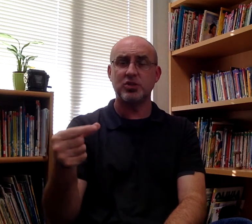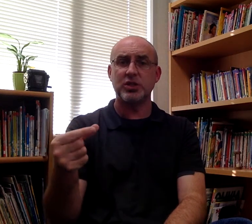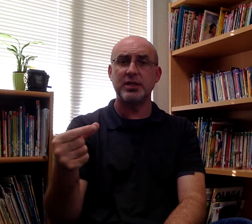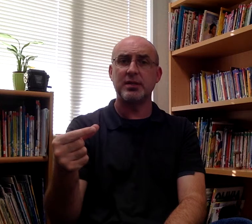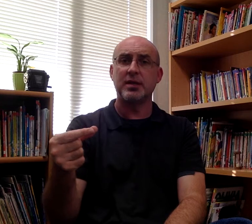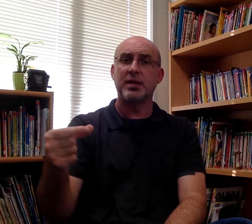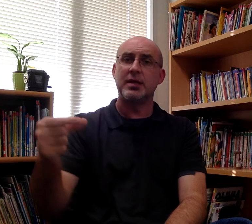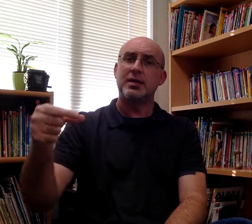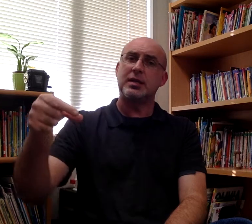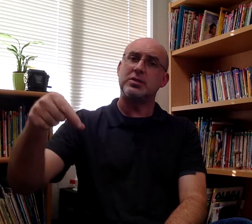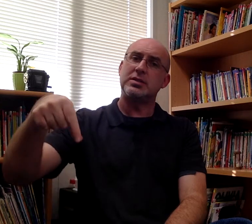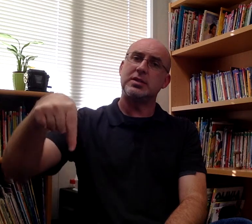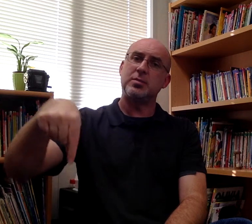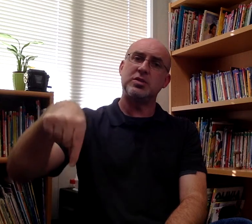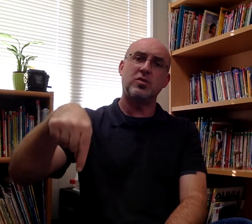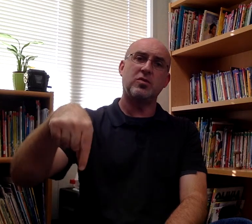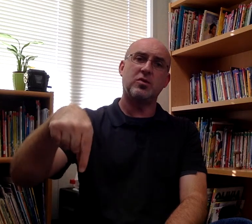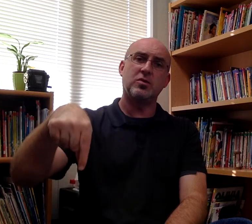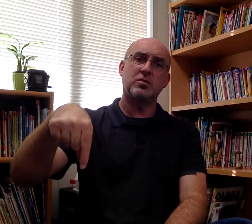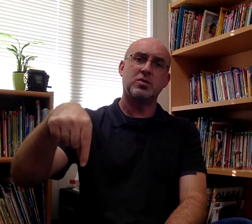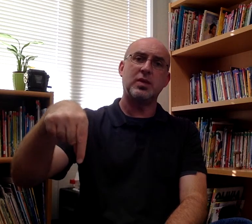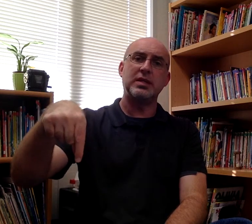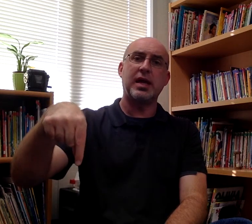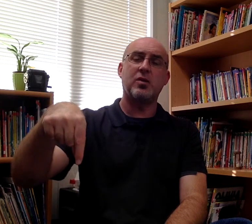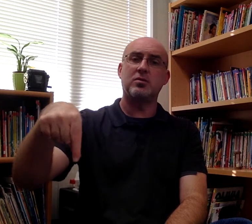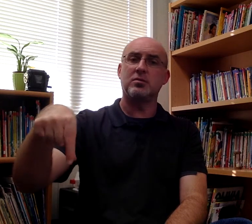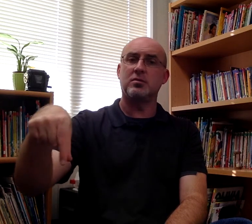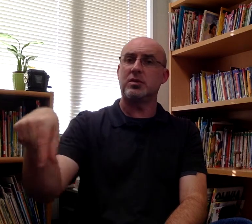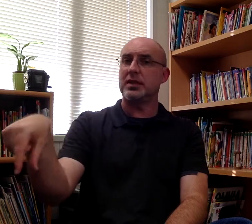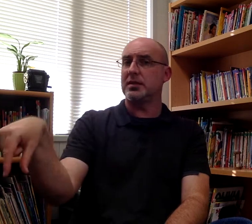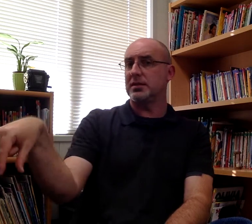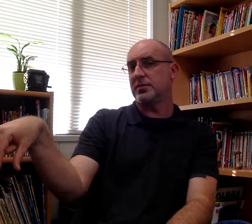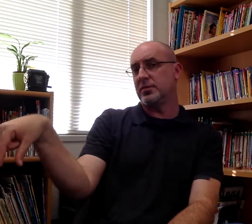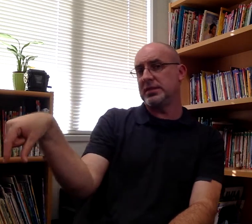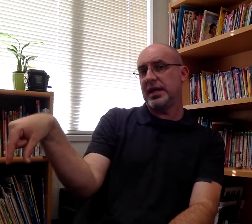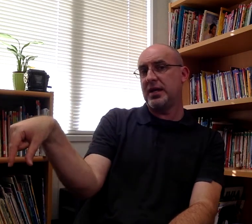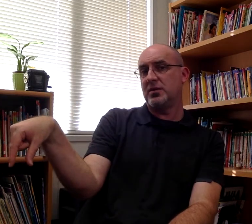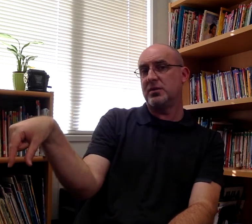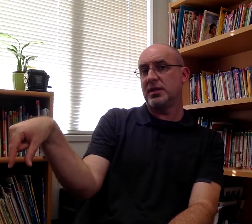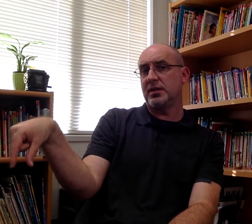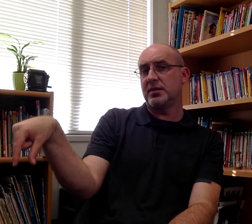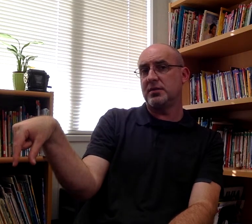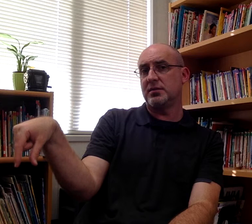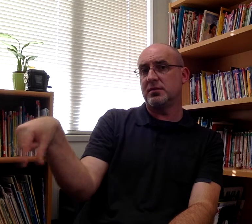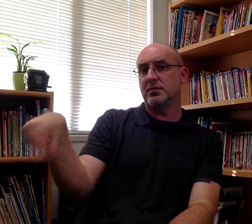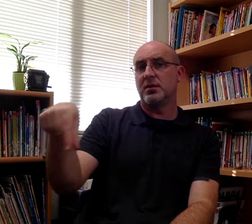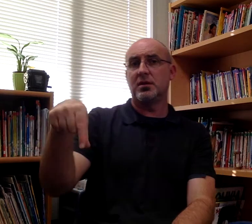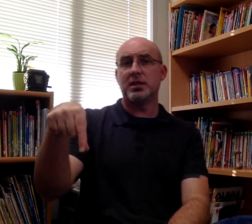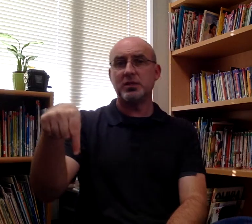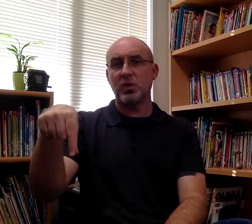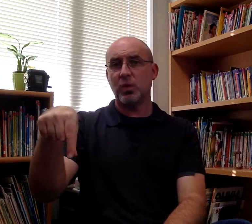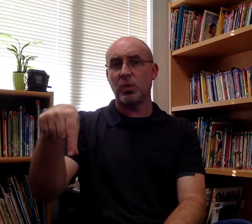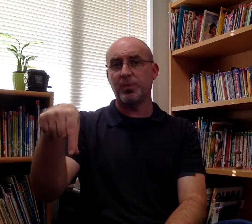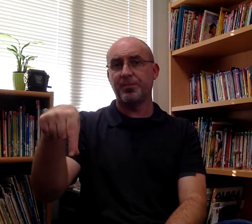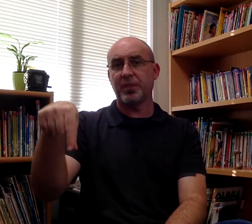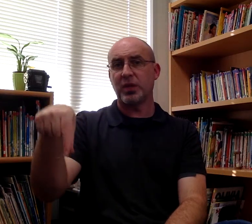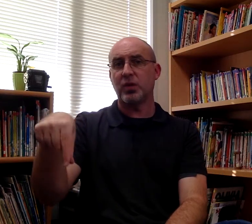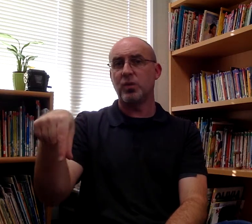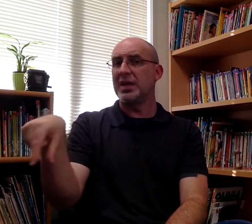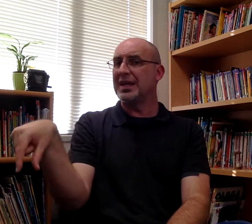G. That just tips over straight down like this. From the side it looks like this. That's Q. Q. It